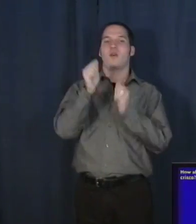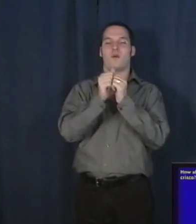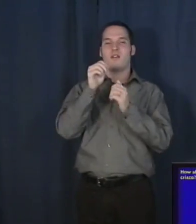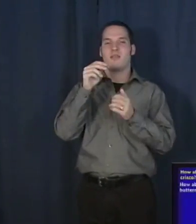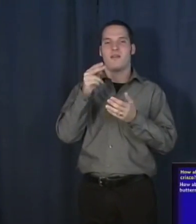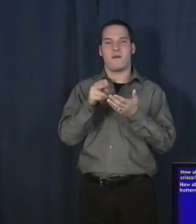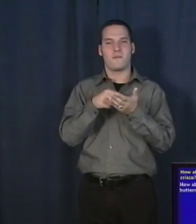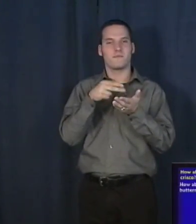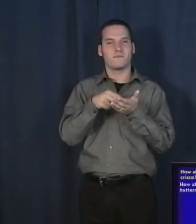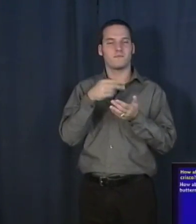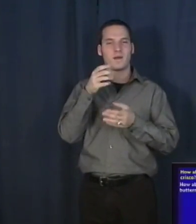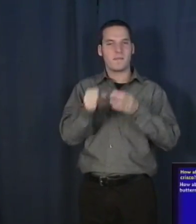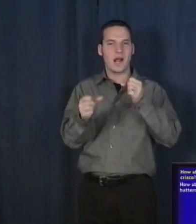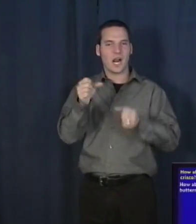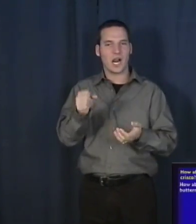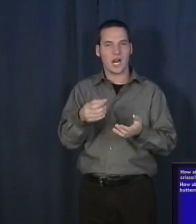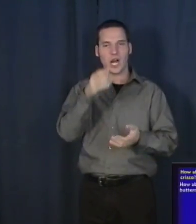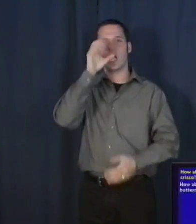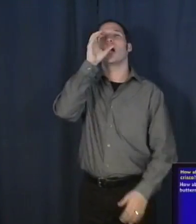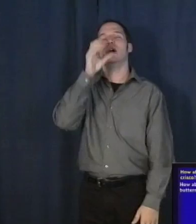And chase it down with a cup of buttermilk.